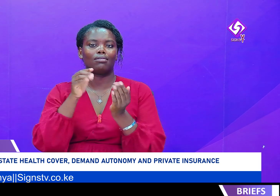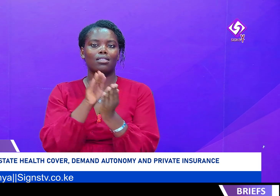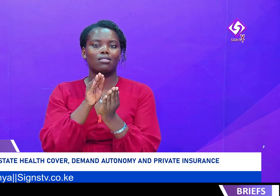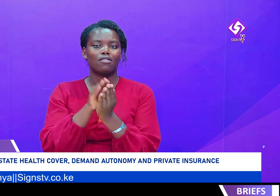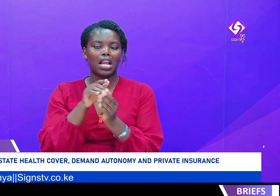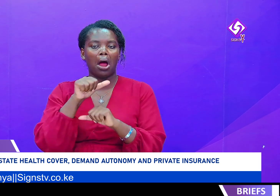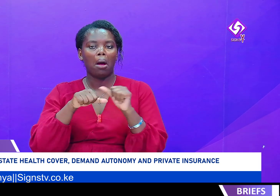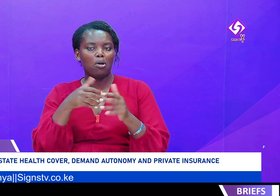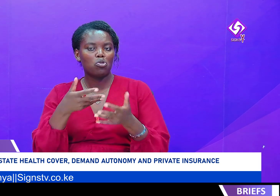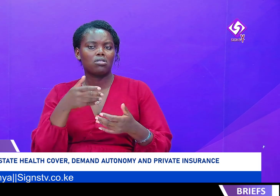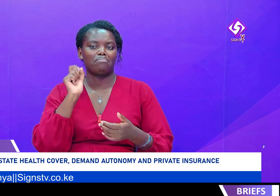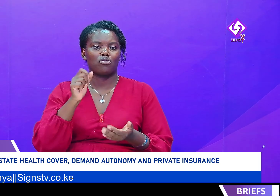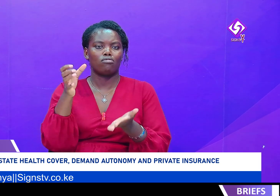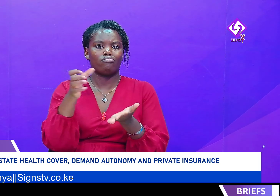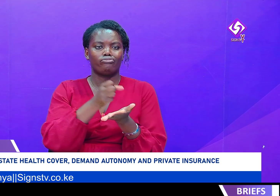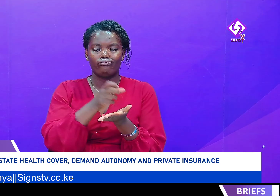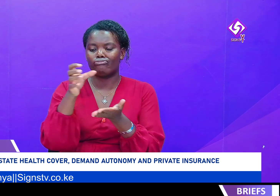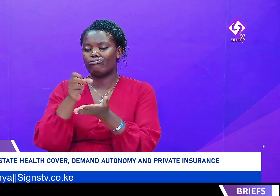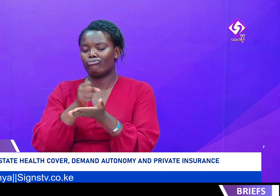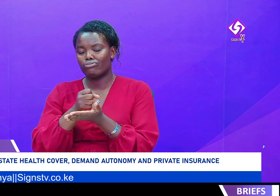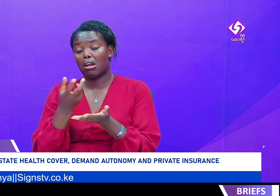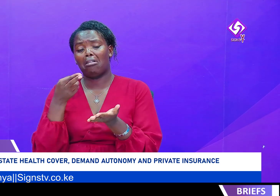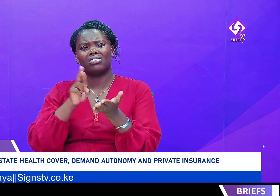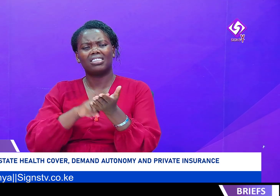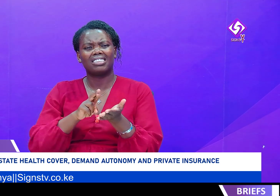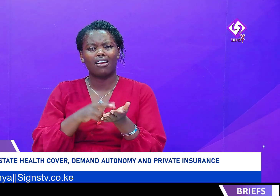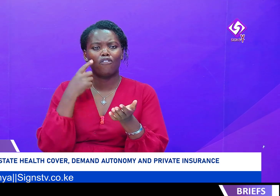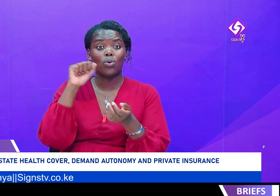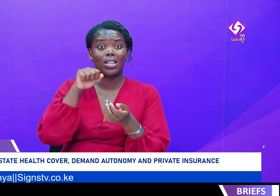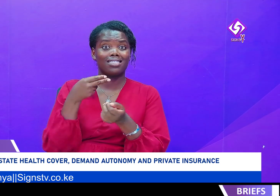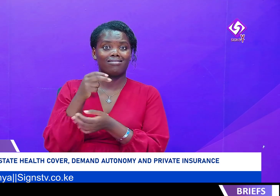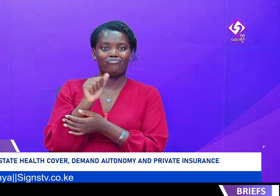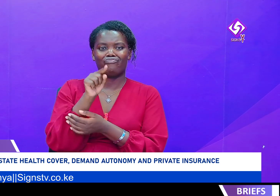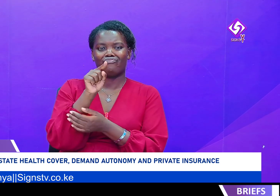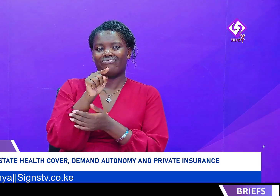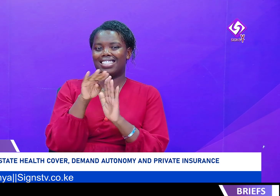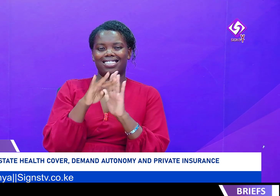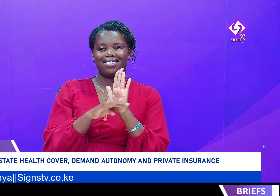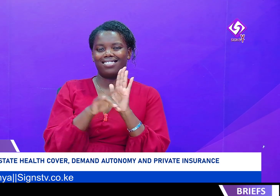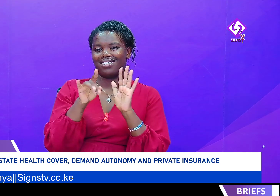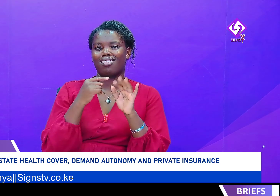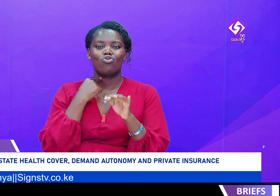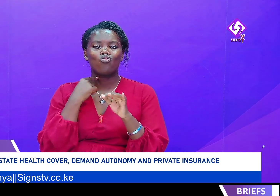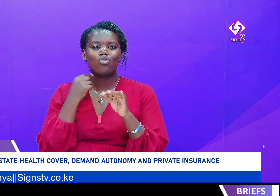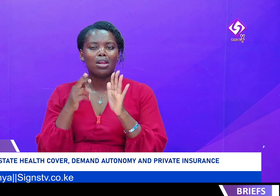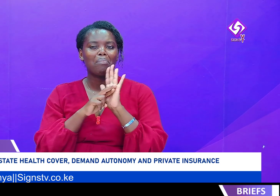The educators expressed strong reservations about being enrolled in the Social Health Authority